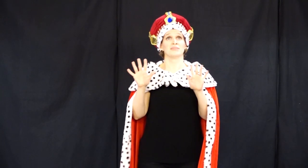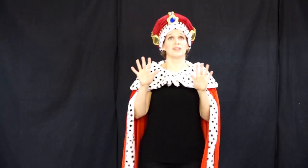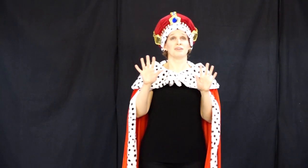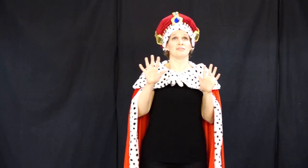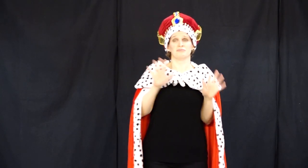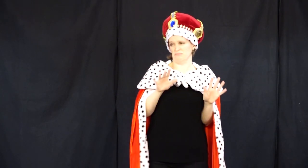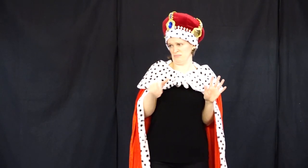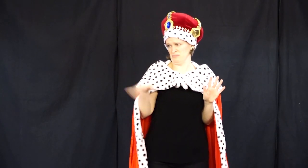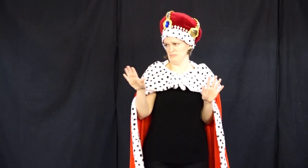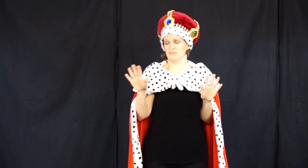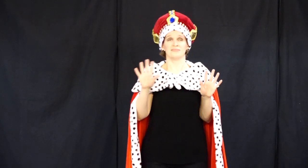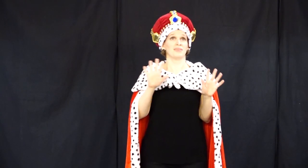da.